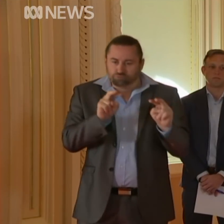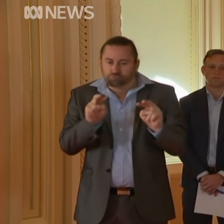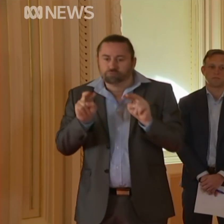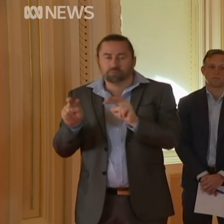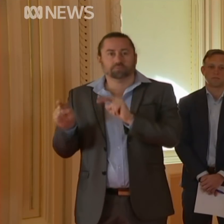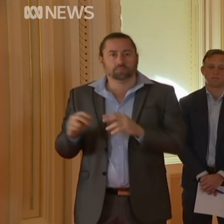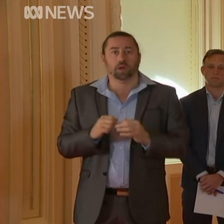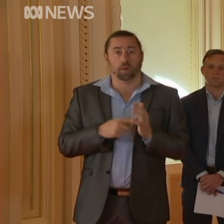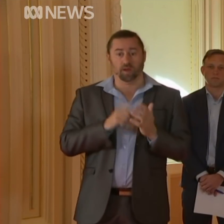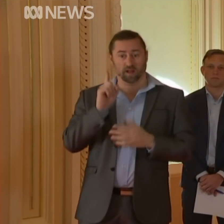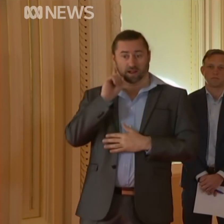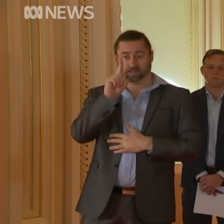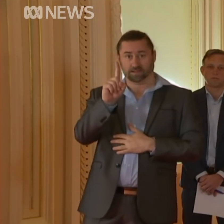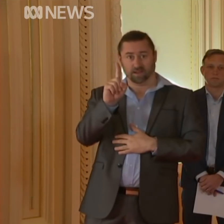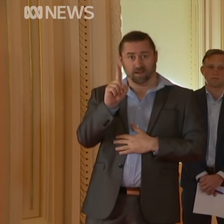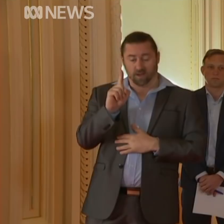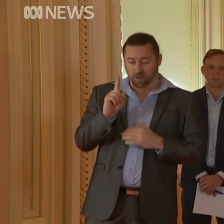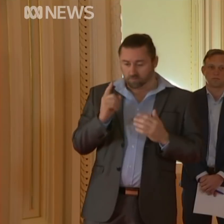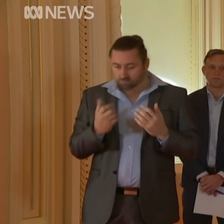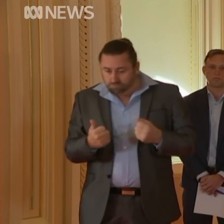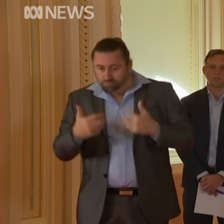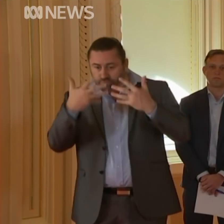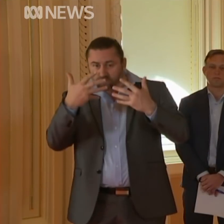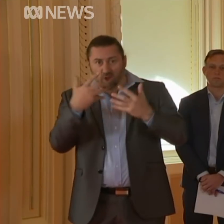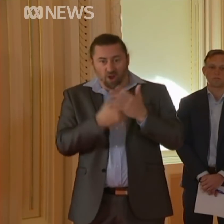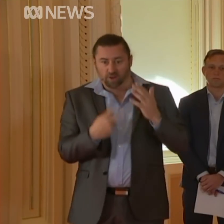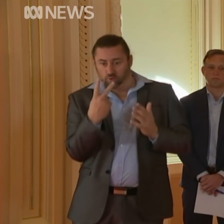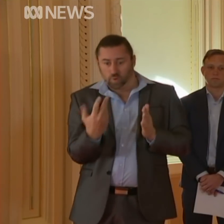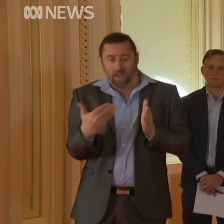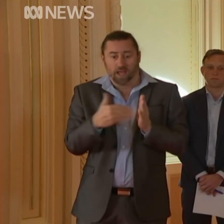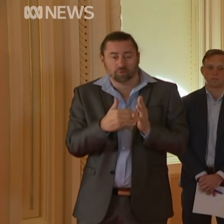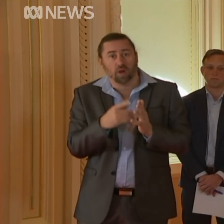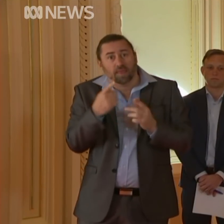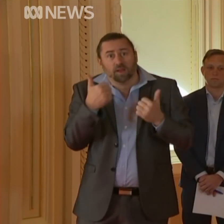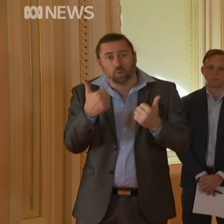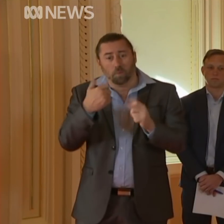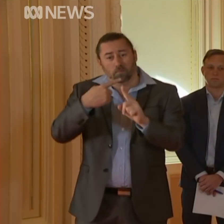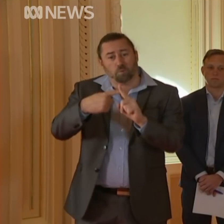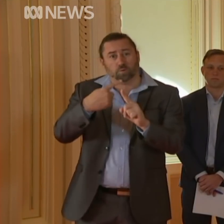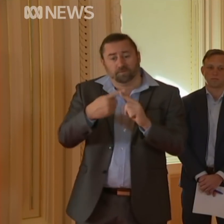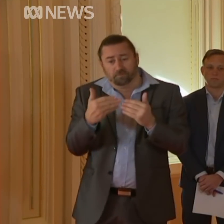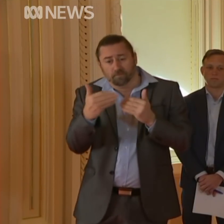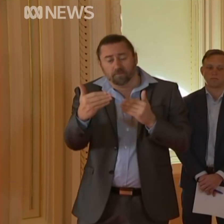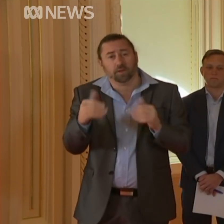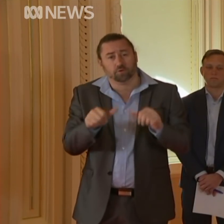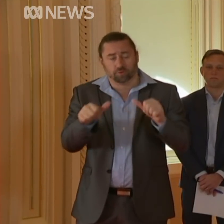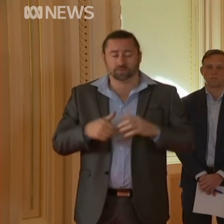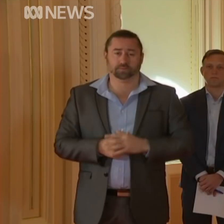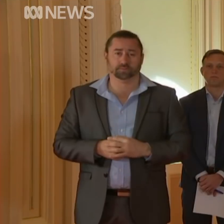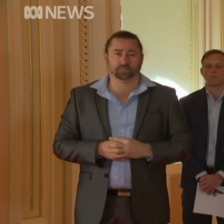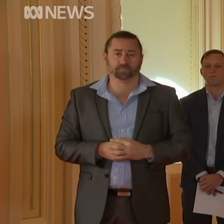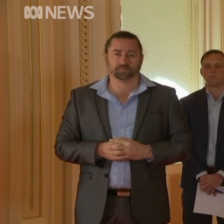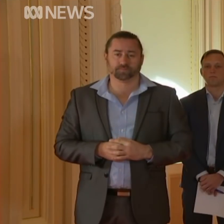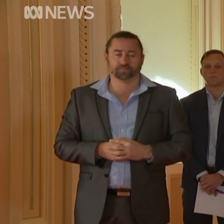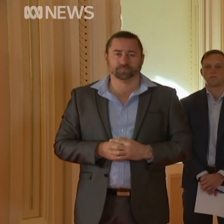overnight are very encouraging, and that's why we're prioritising those other results as quickly as possible. The other thing that we'll